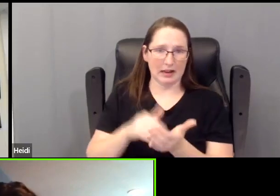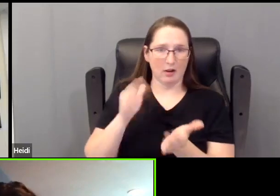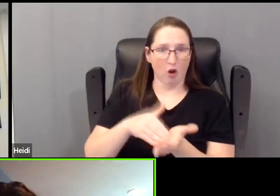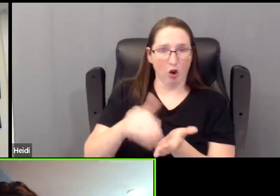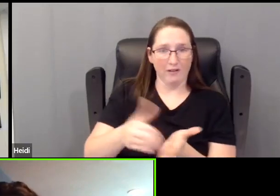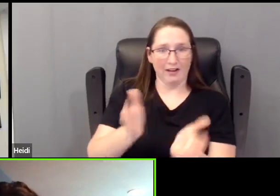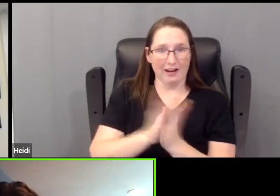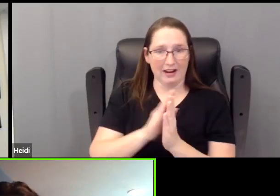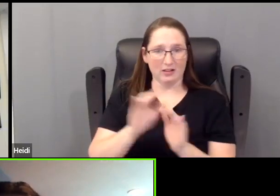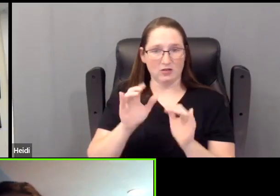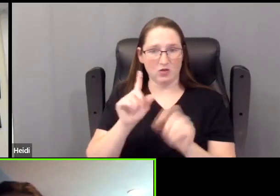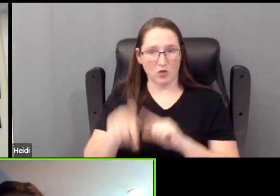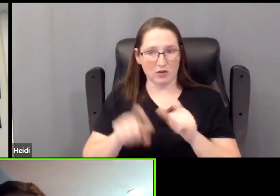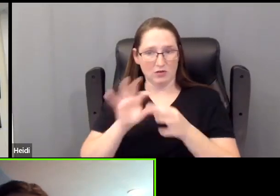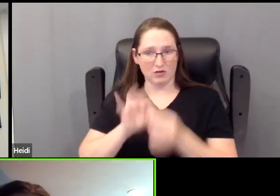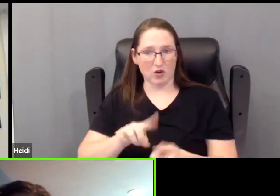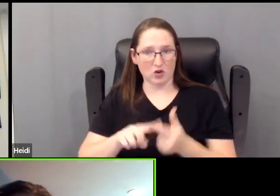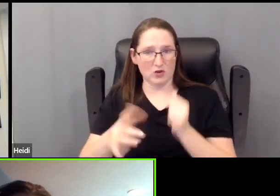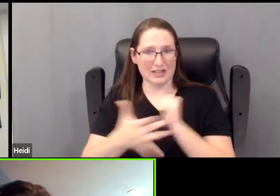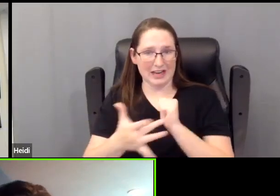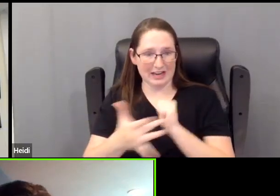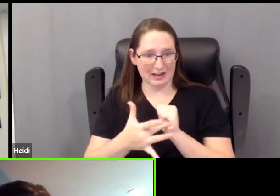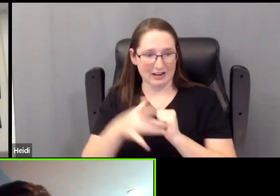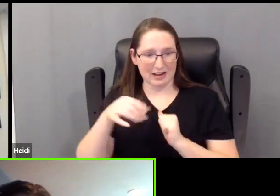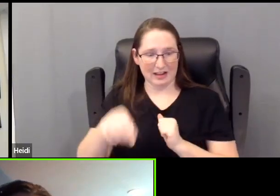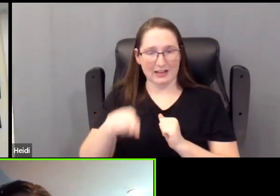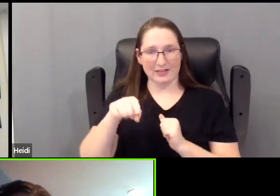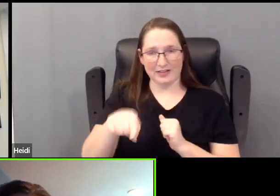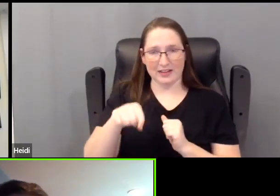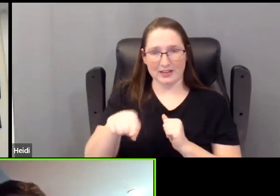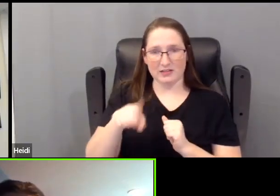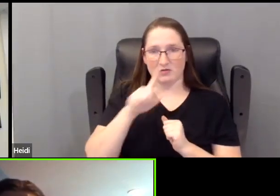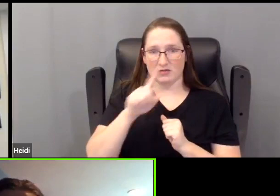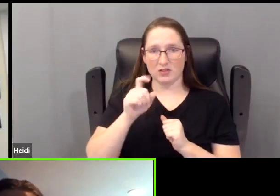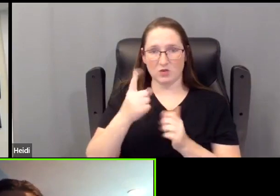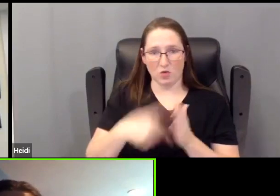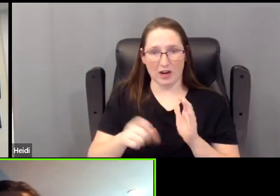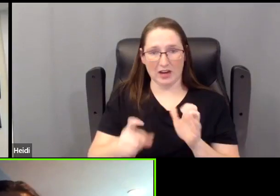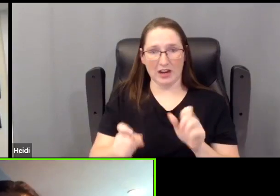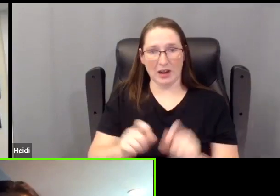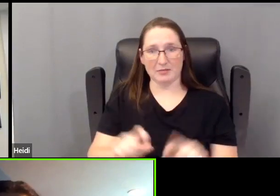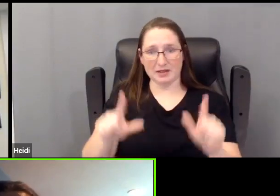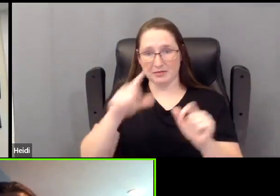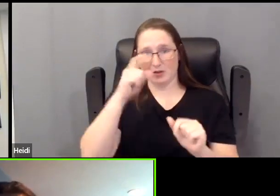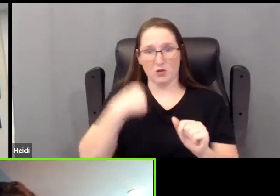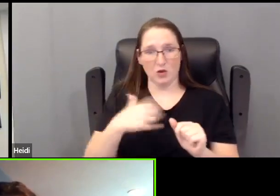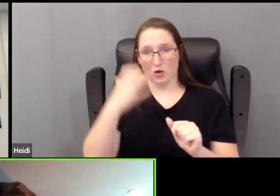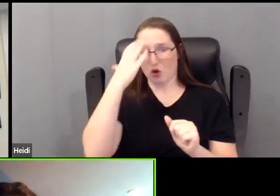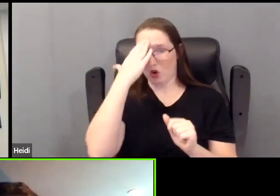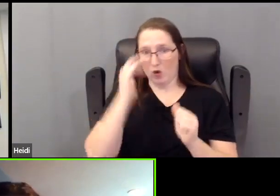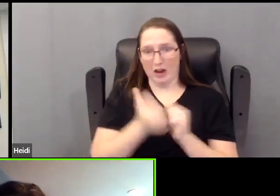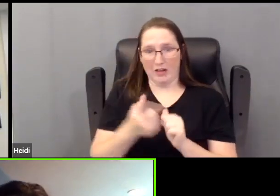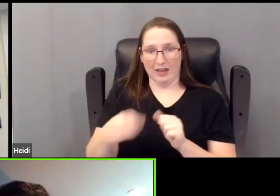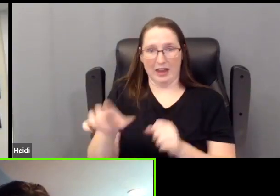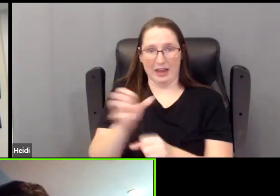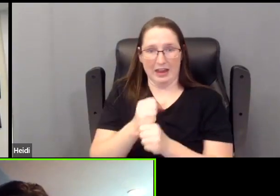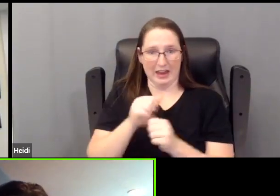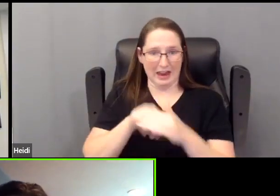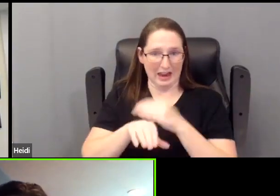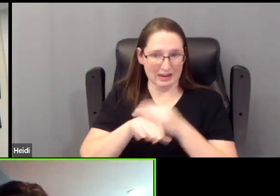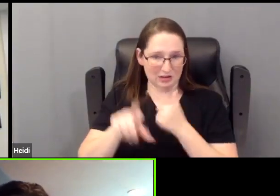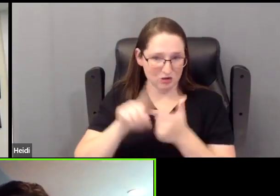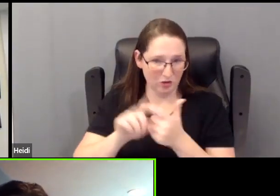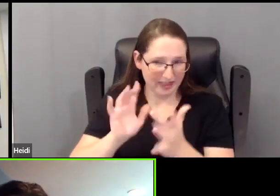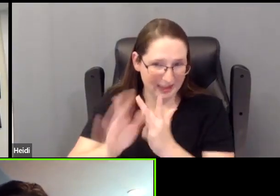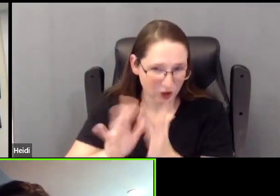asked questions regarding technology. And this is always something that comes up because we want to know how they can get access to the